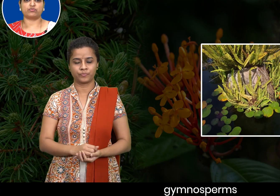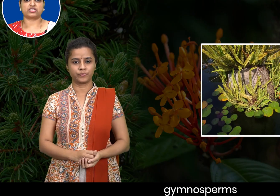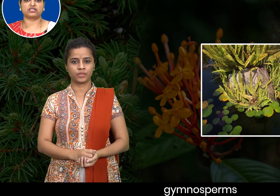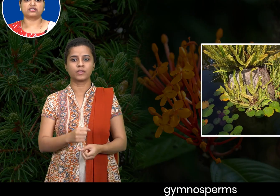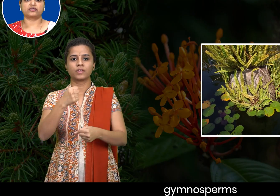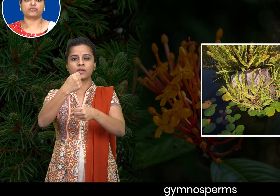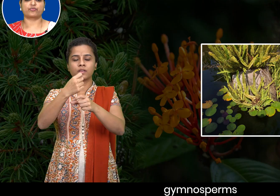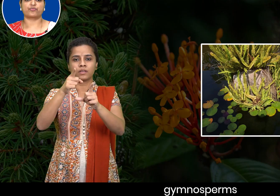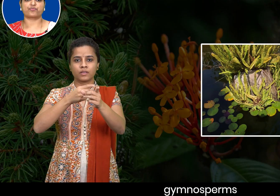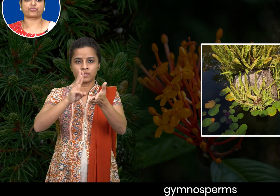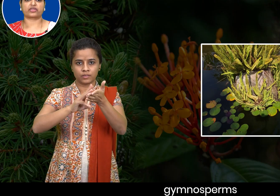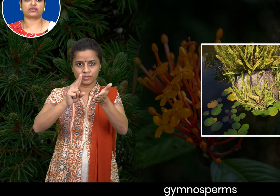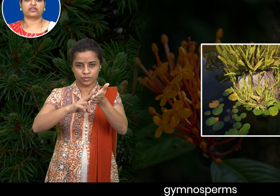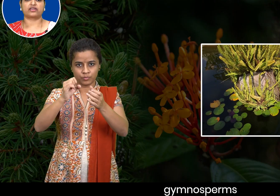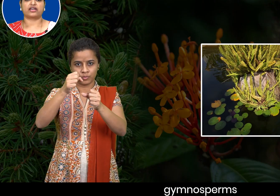gymnosperms